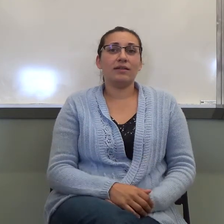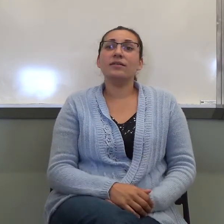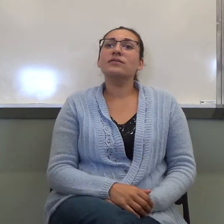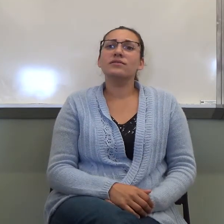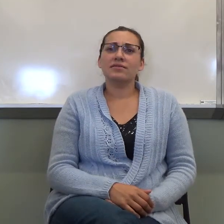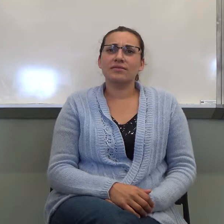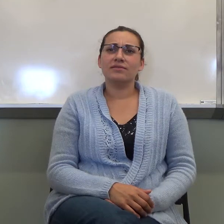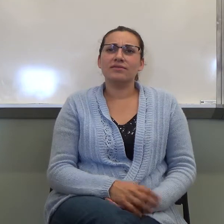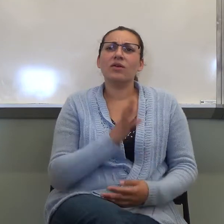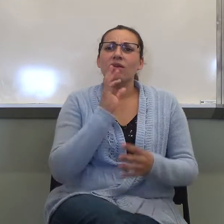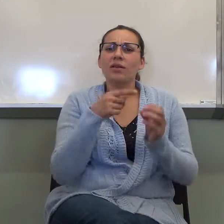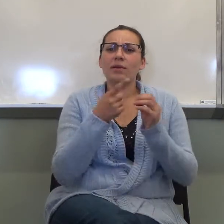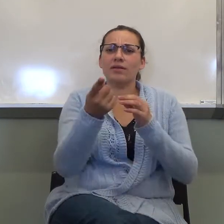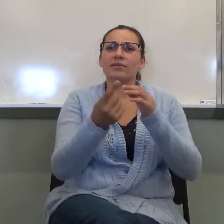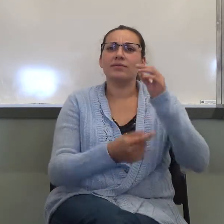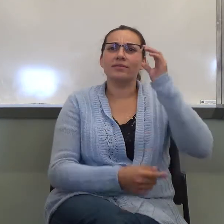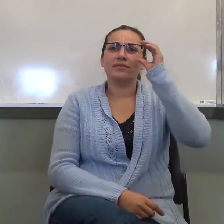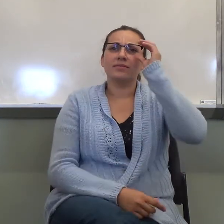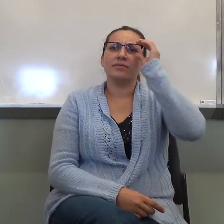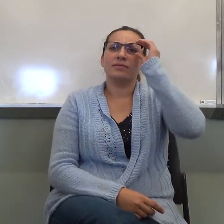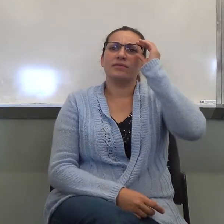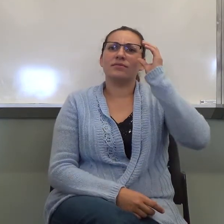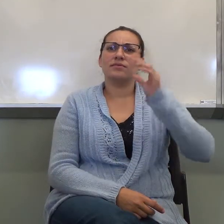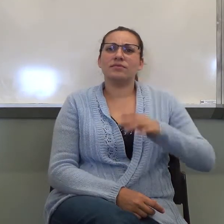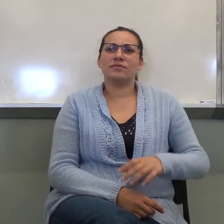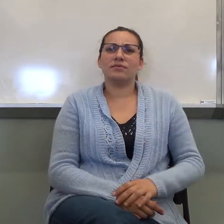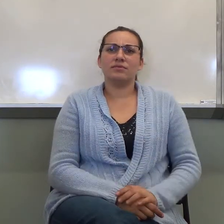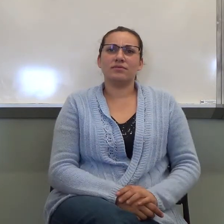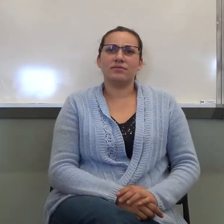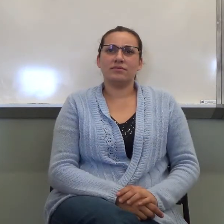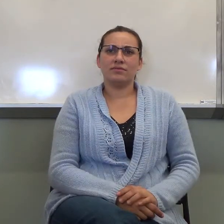Minus 5 plus or minus 3. What's the case?